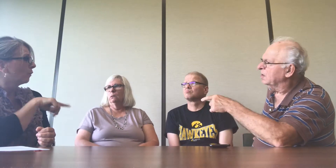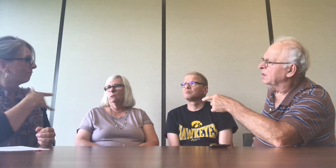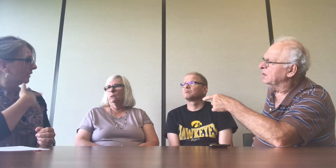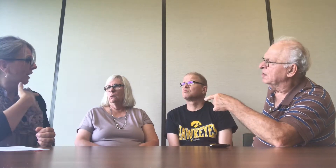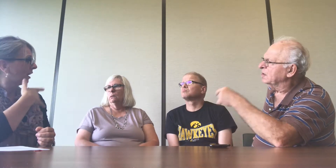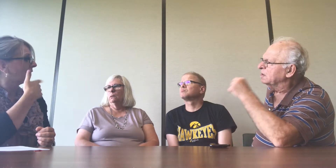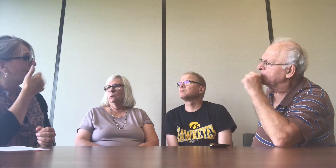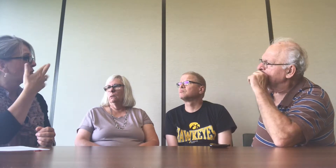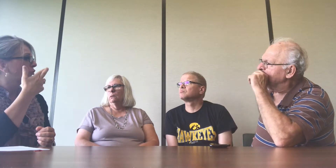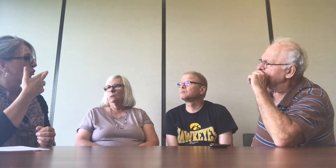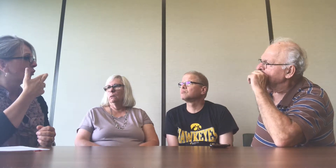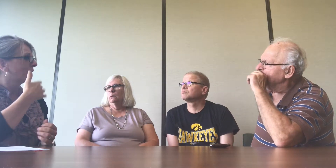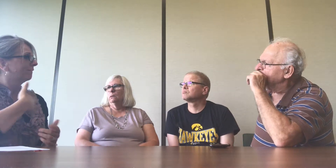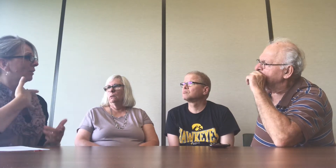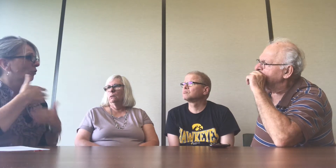Surely, I'll have to talk to someone about that.